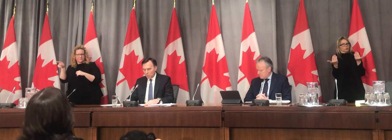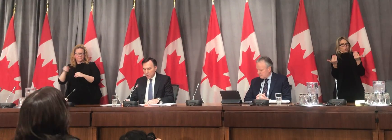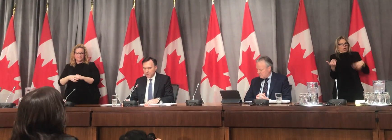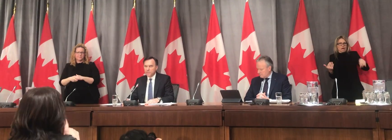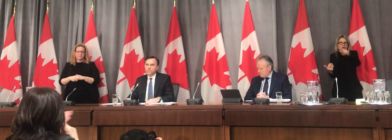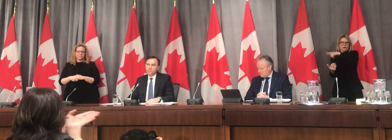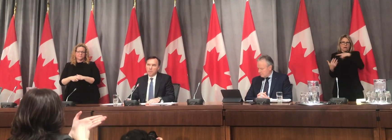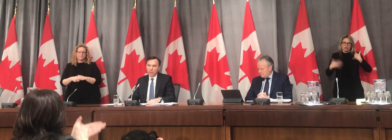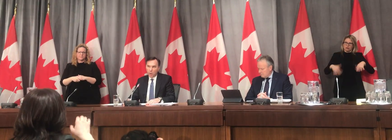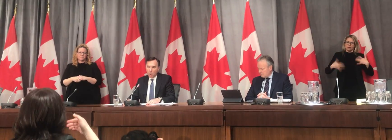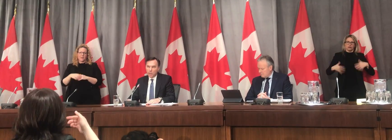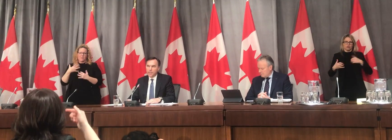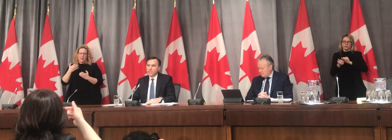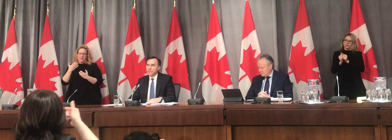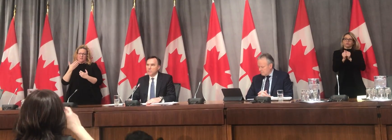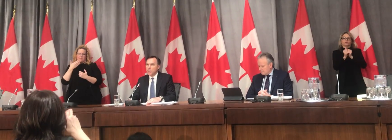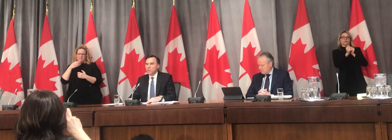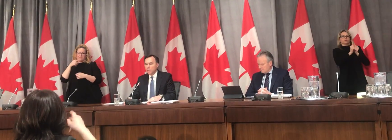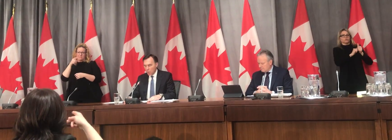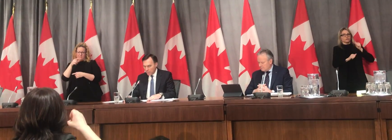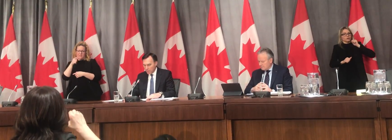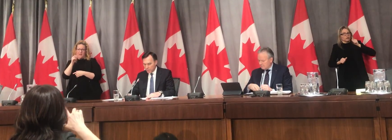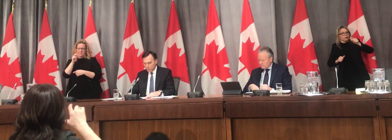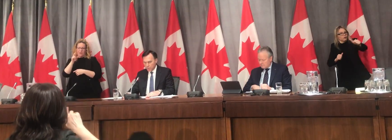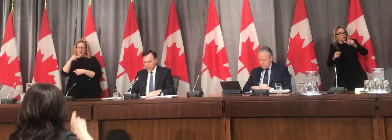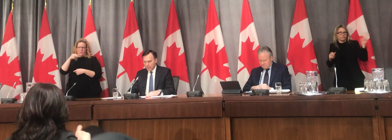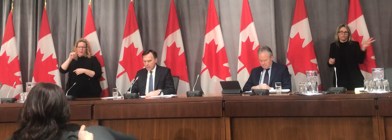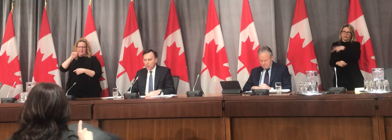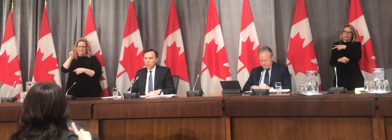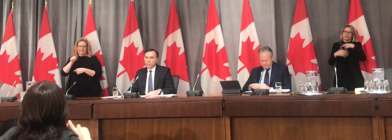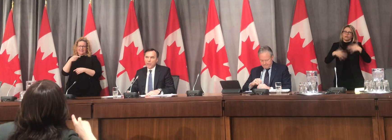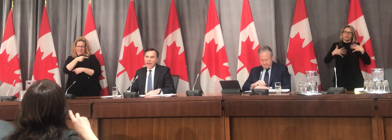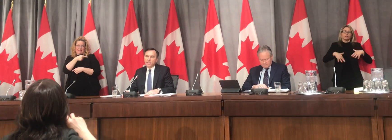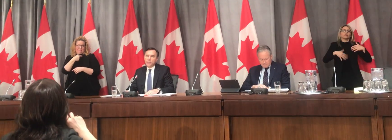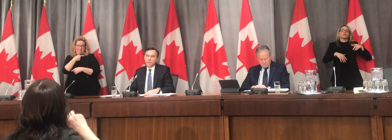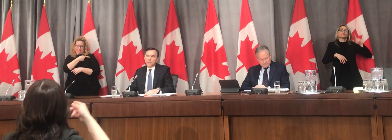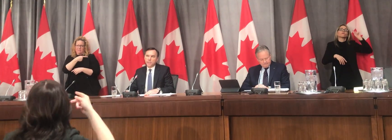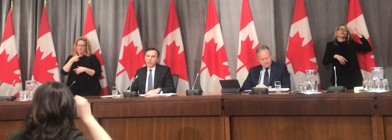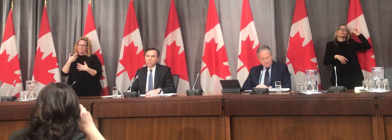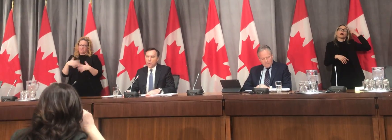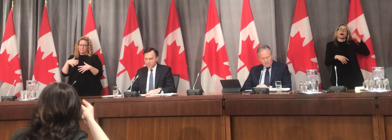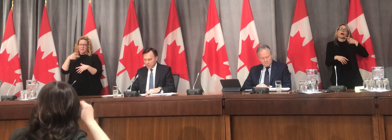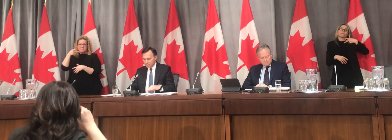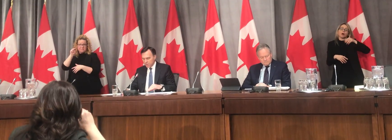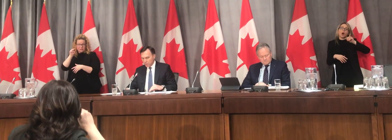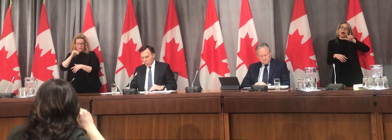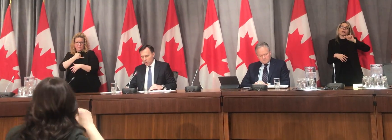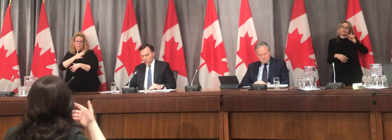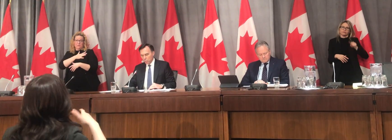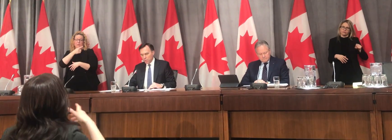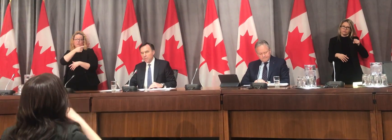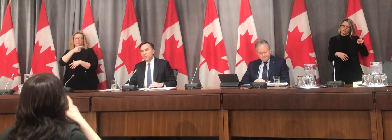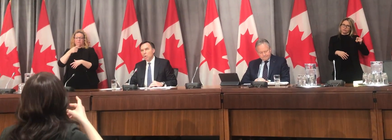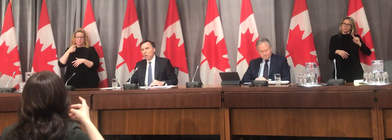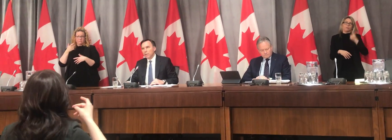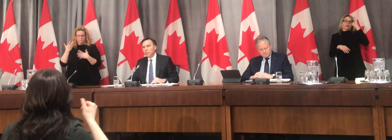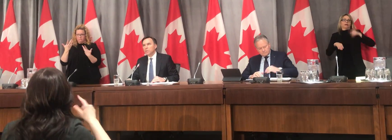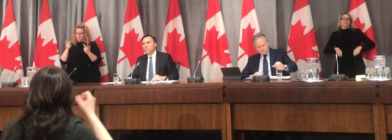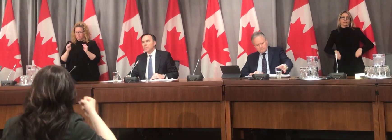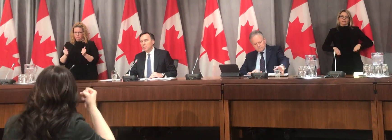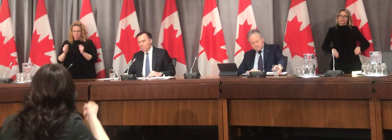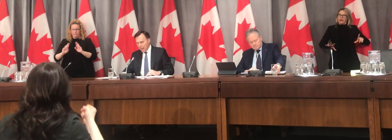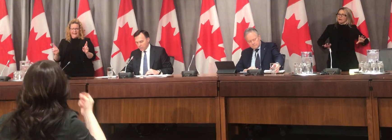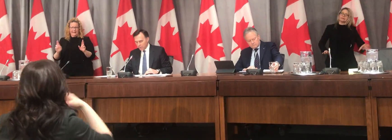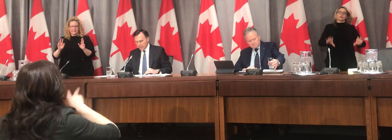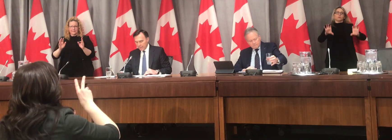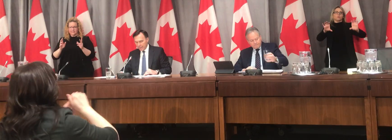Governor Polas, my colleagues, especially the Prime Minister, who's reacted to this unprecedented situation with strong